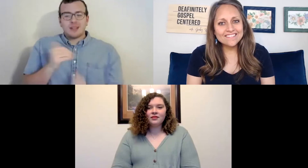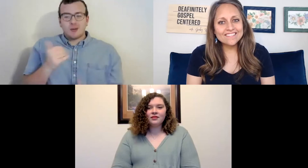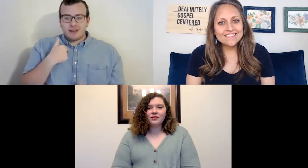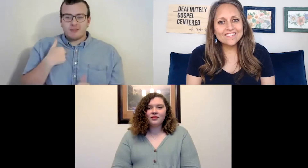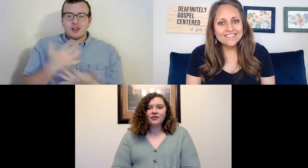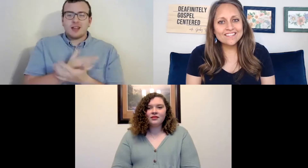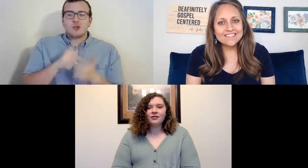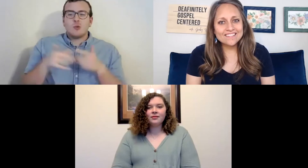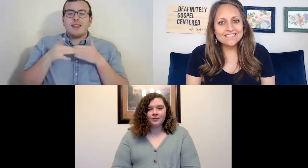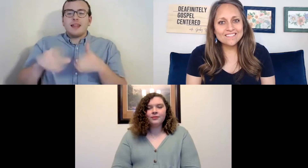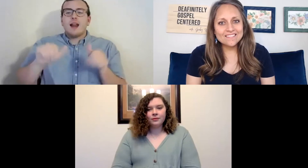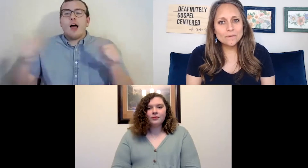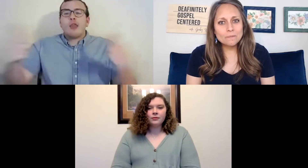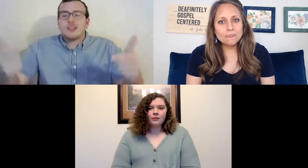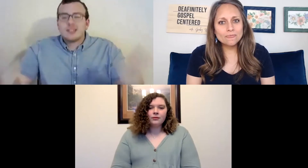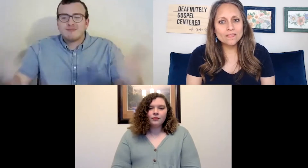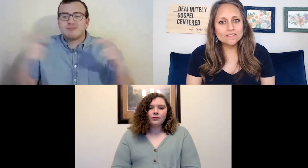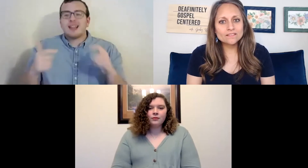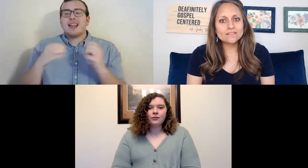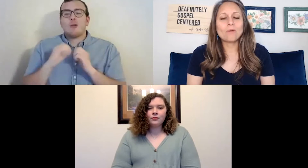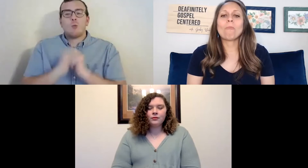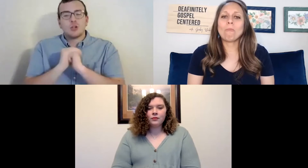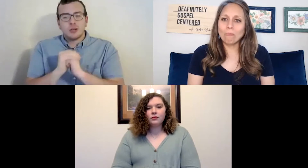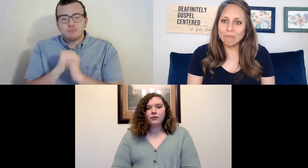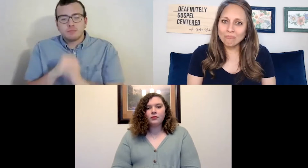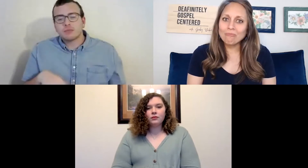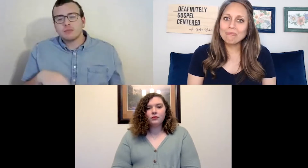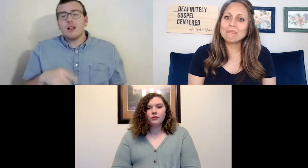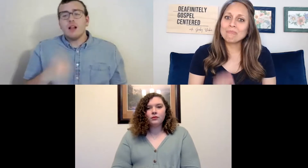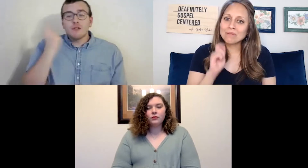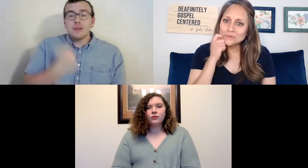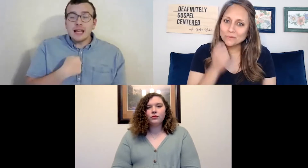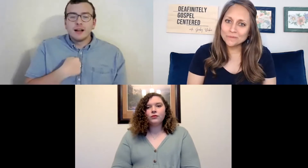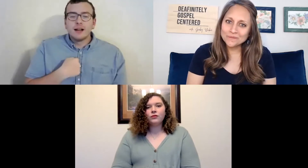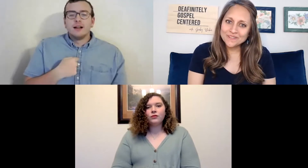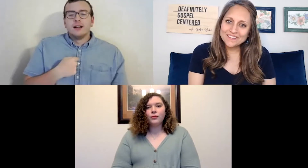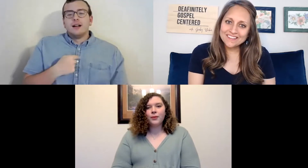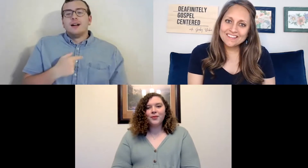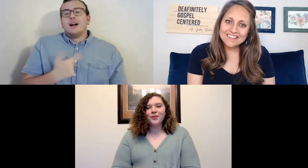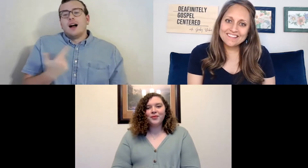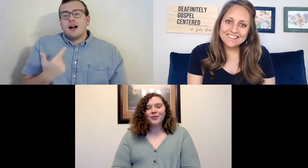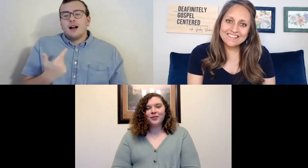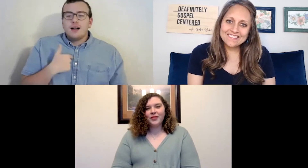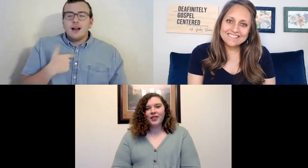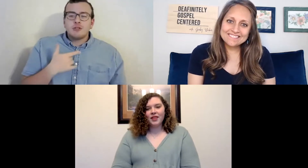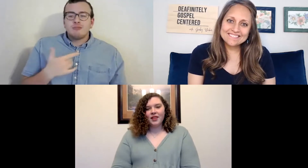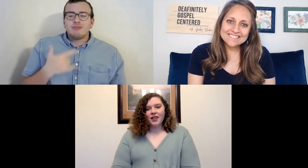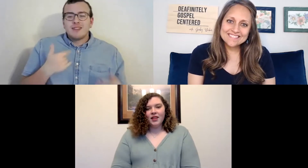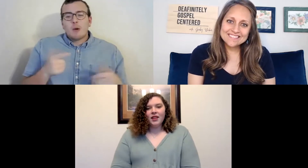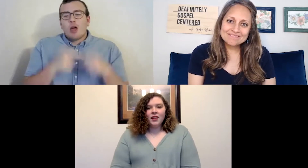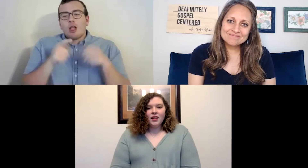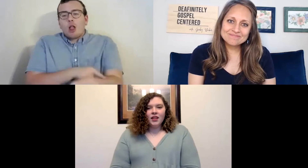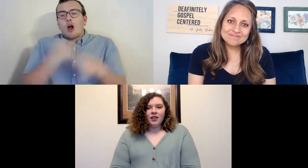others into worship. But specifically in a application That's to me. really cool. On